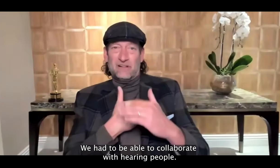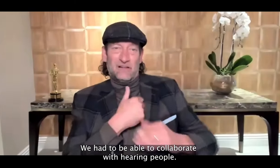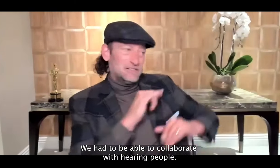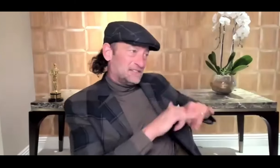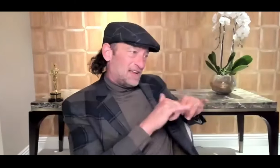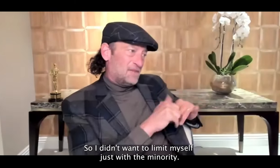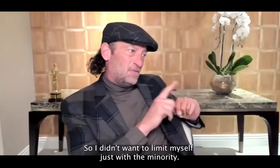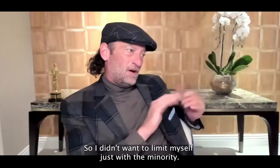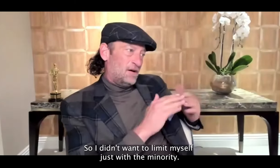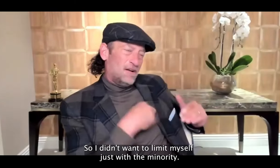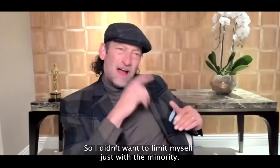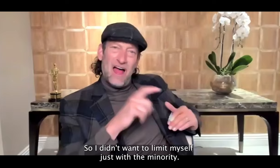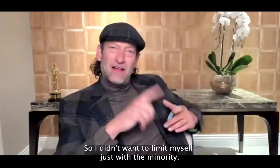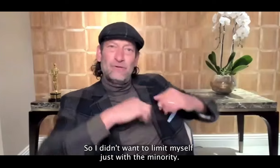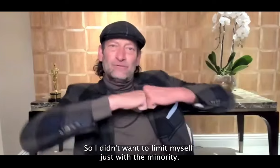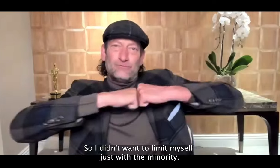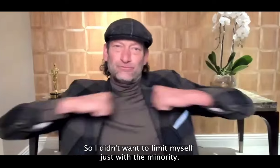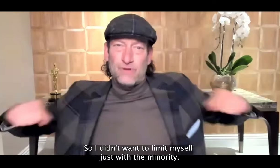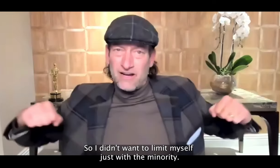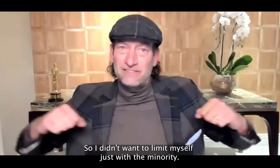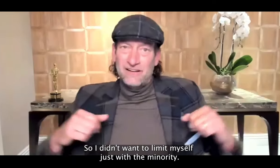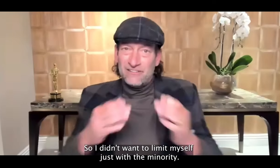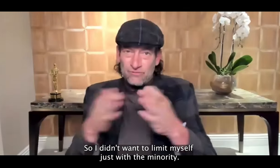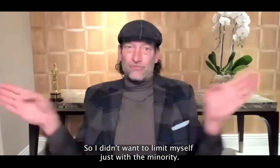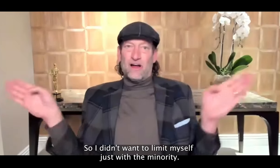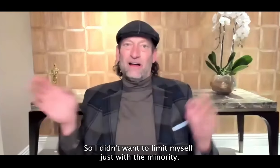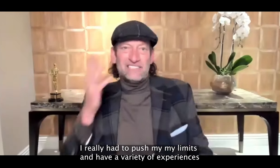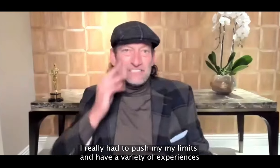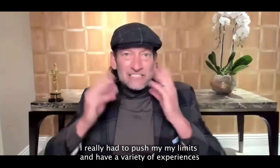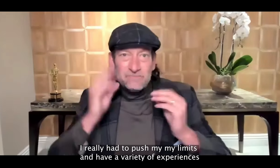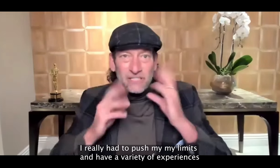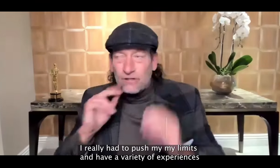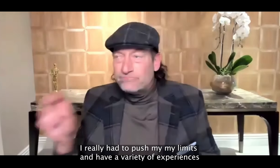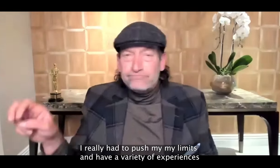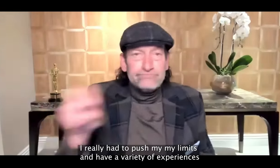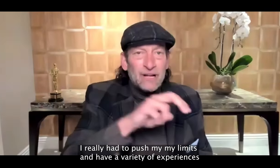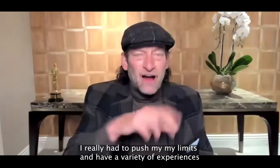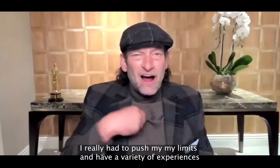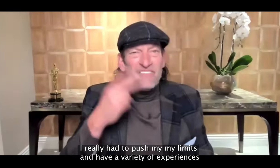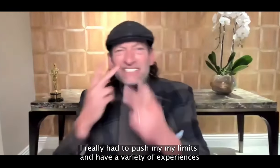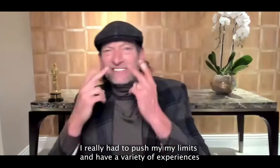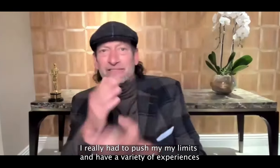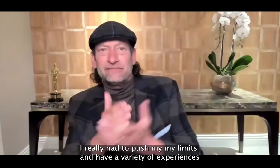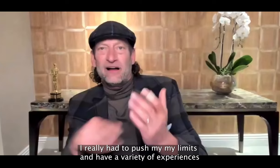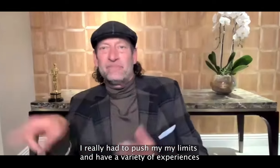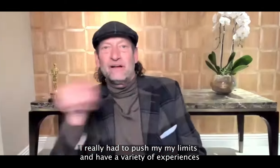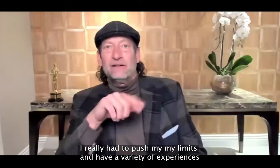people. So I didn't want to limit myself just with the minority. I really had to push my limits and have